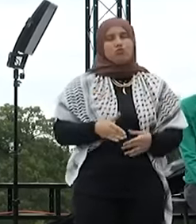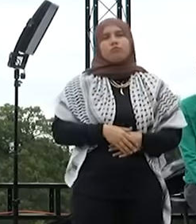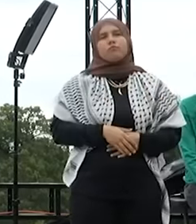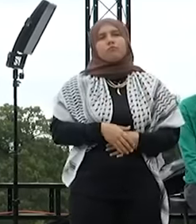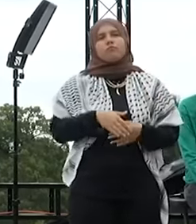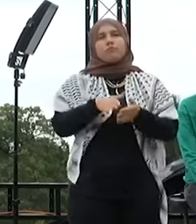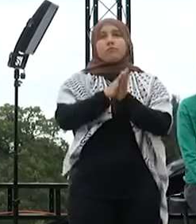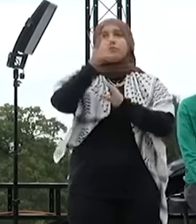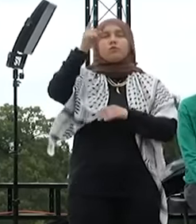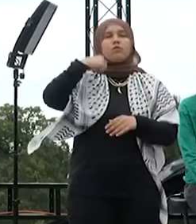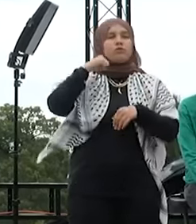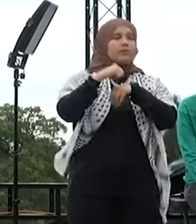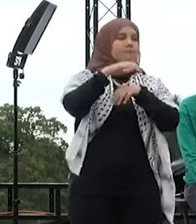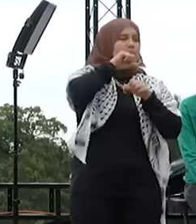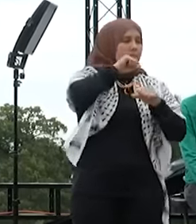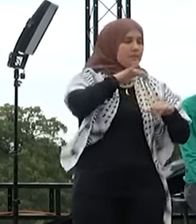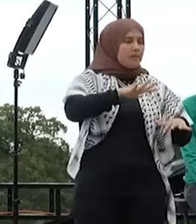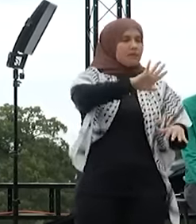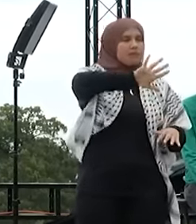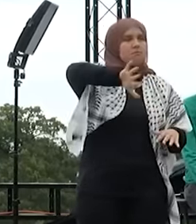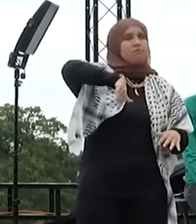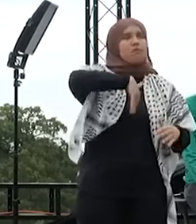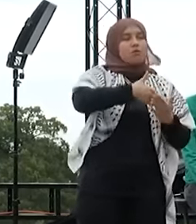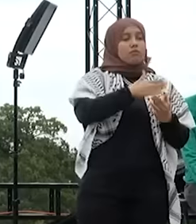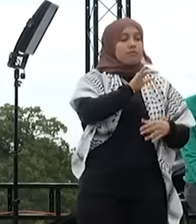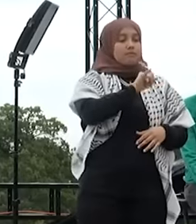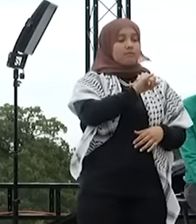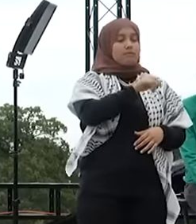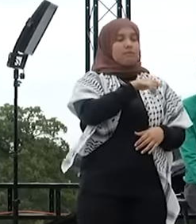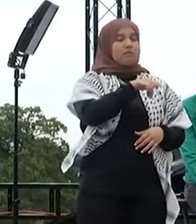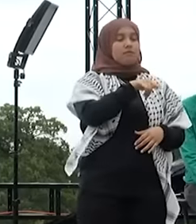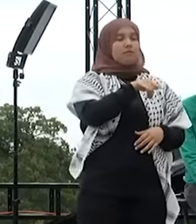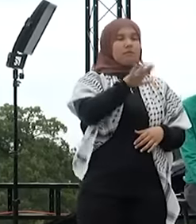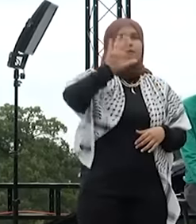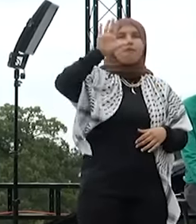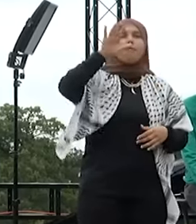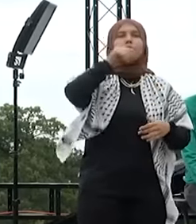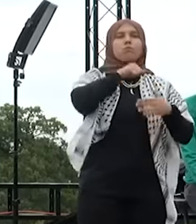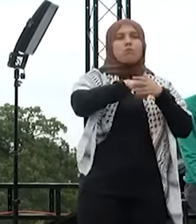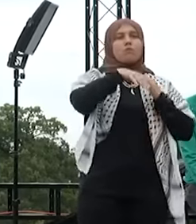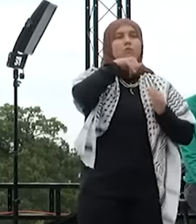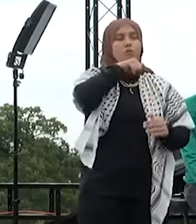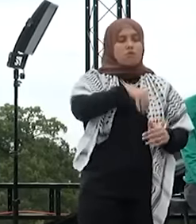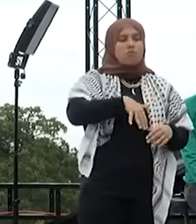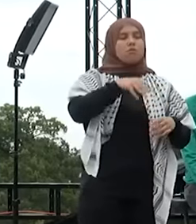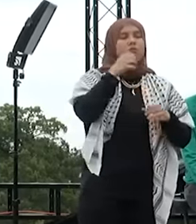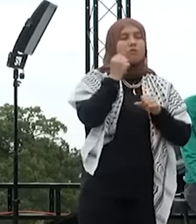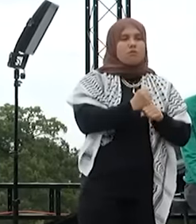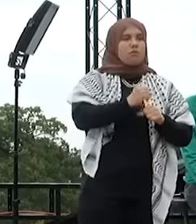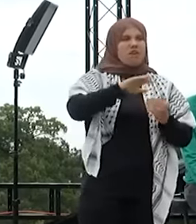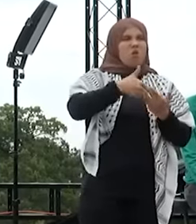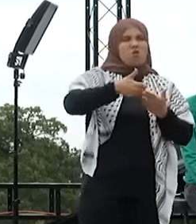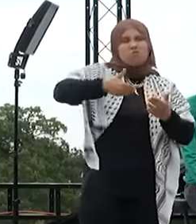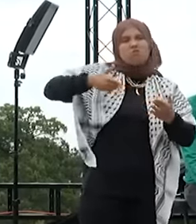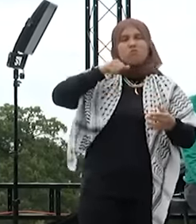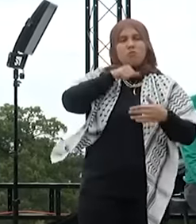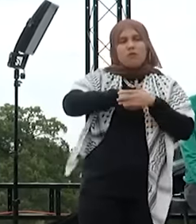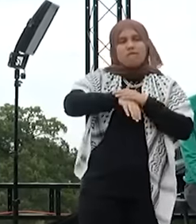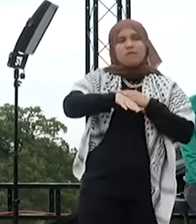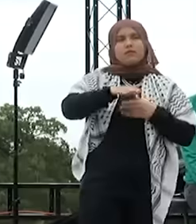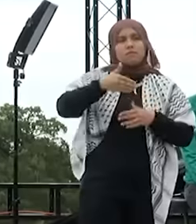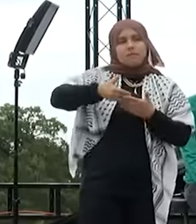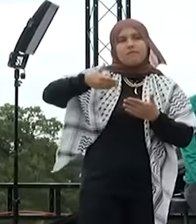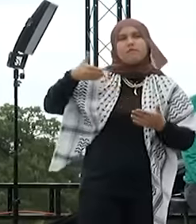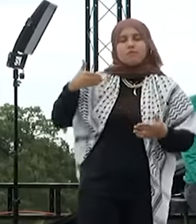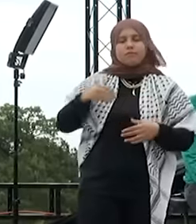send his peace and blessings upon his prophet Muhammad, all of the prophets that came before him, his family and companions